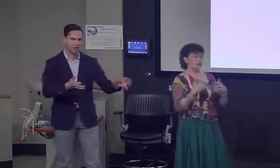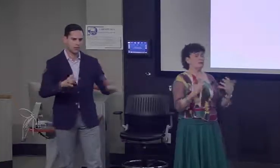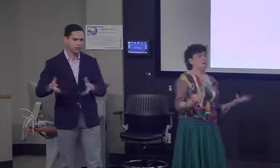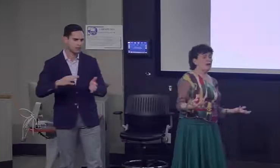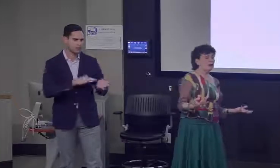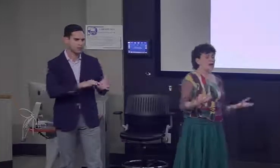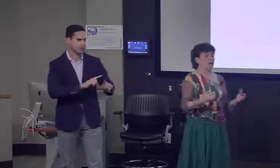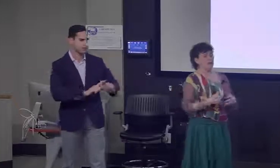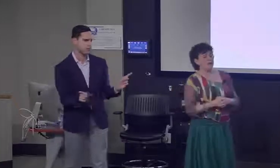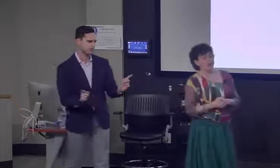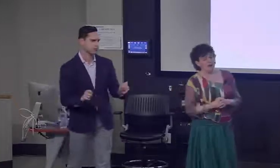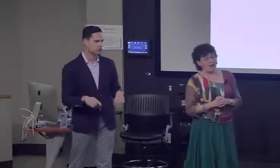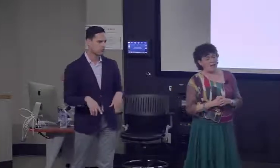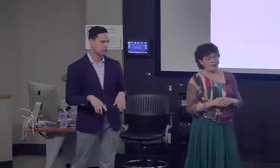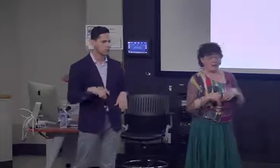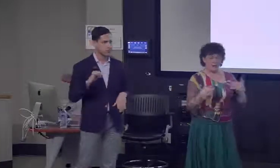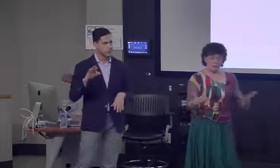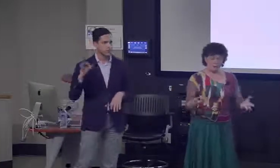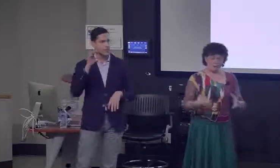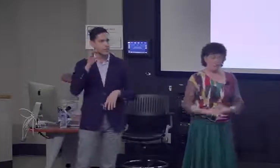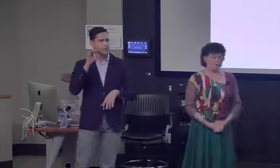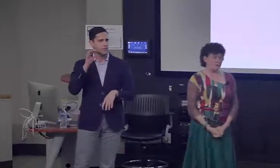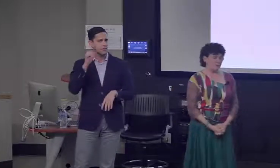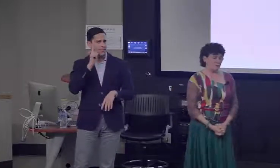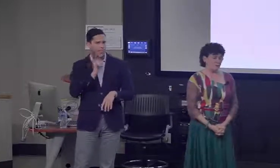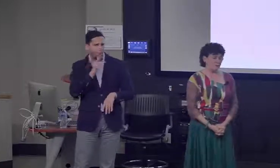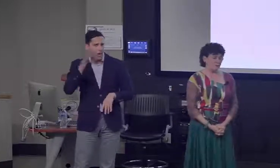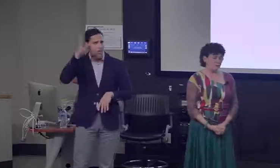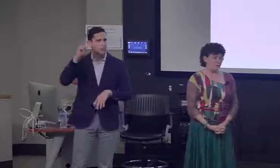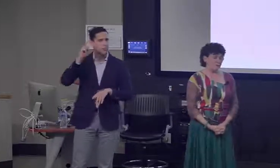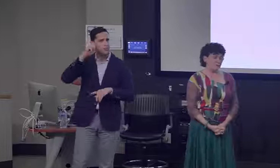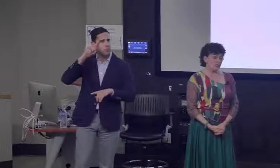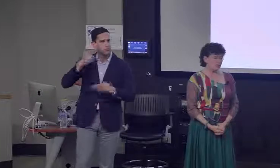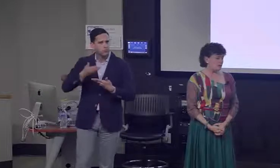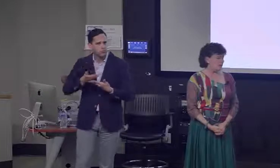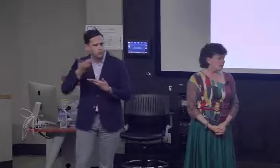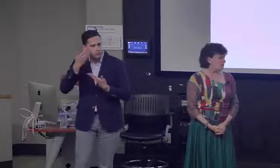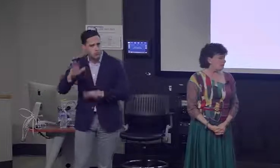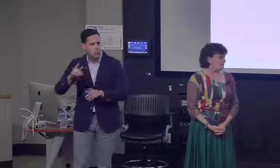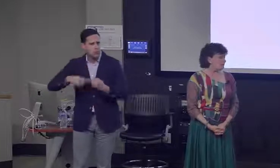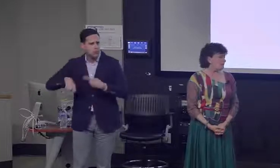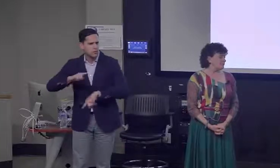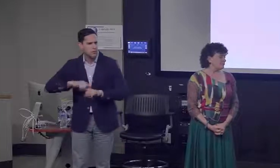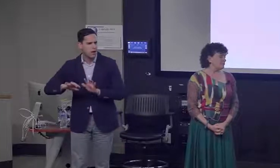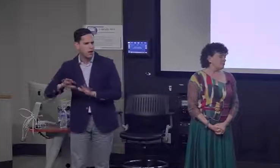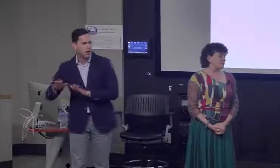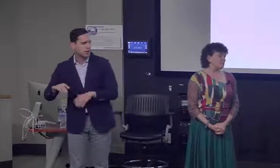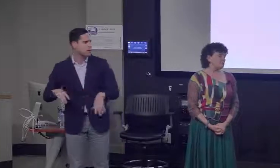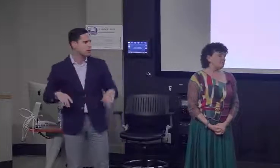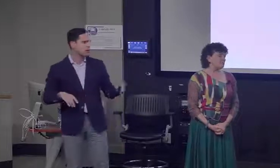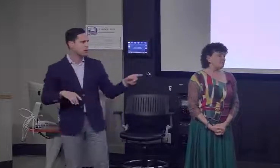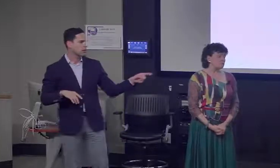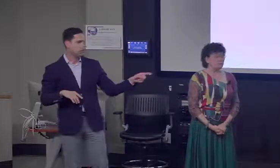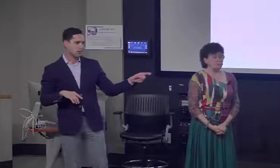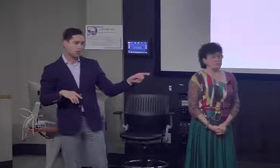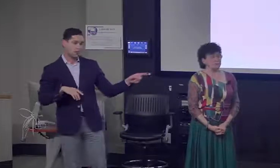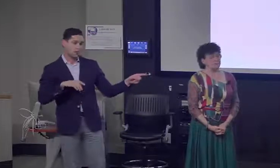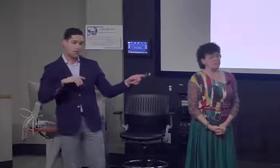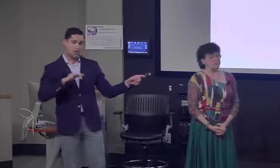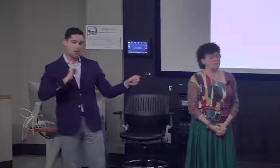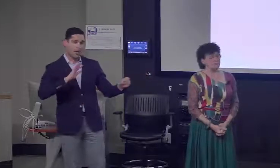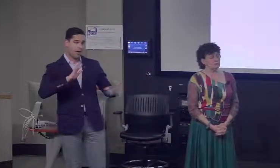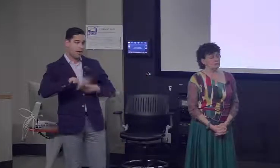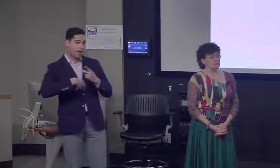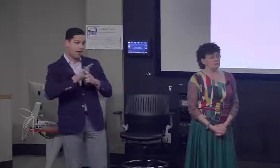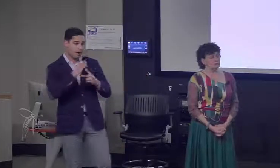know sign about how they were following up with the child. But of course, that kind of attunement is, it's really tricky in